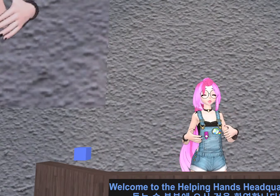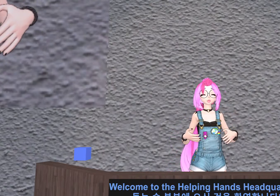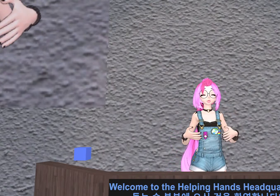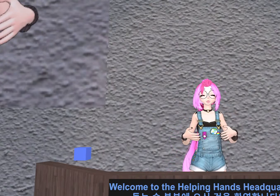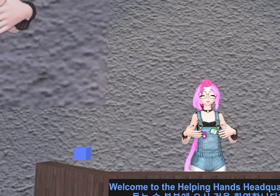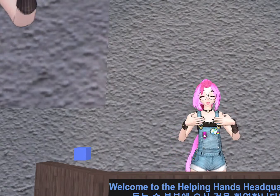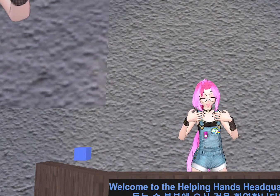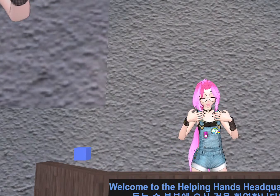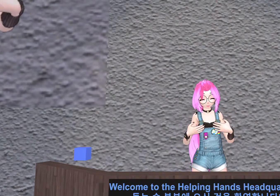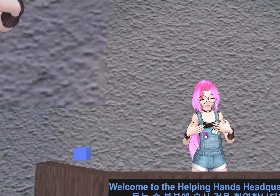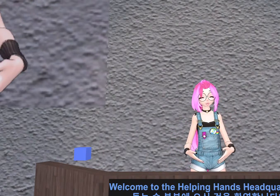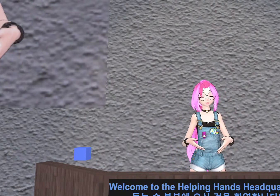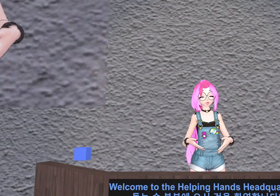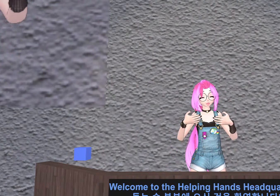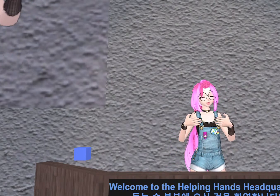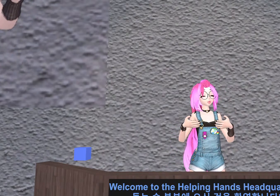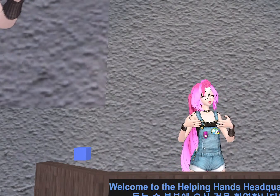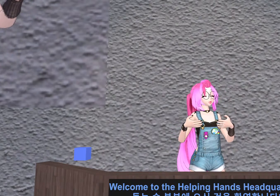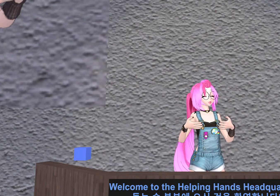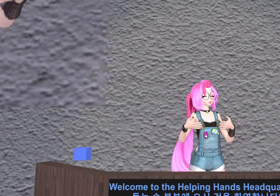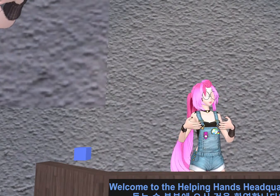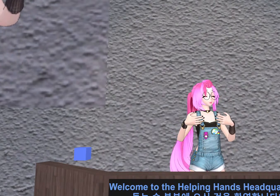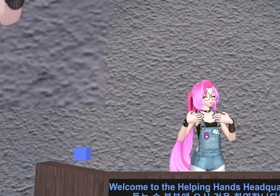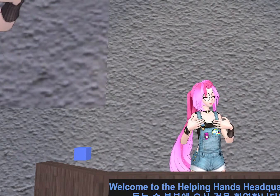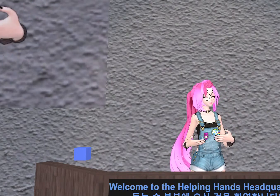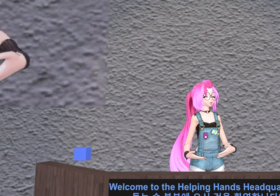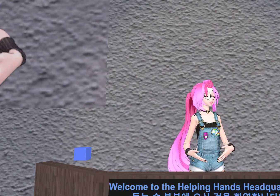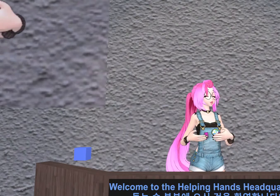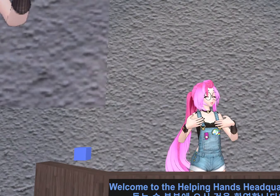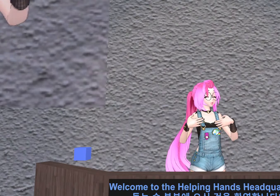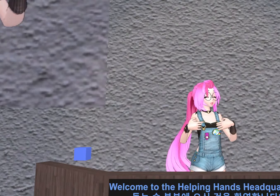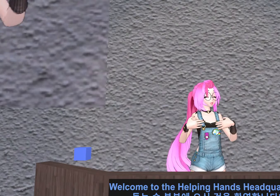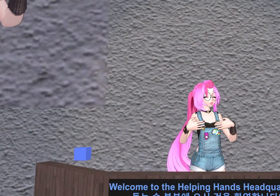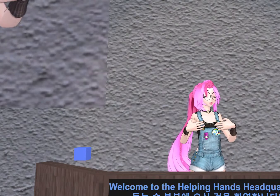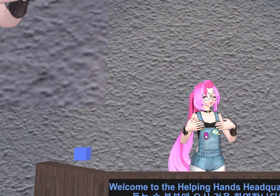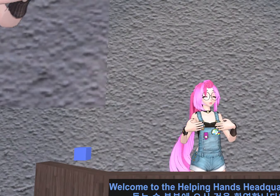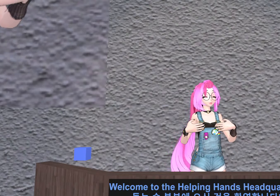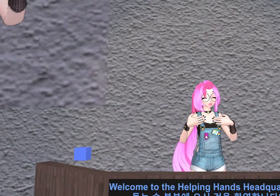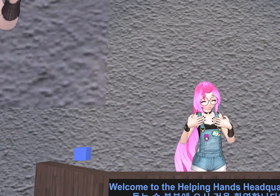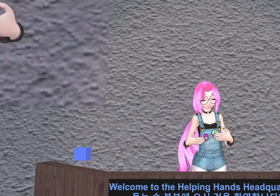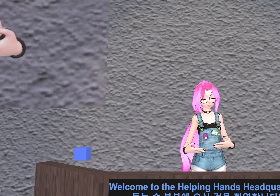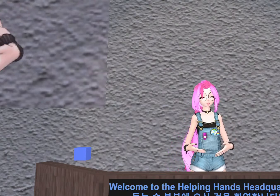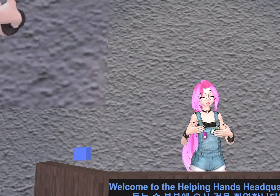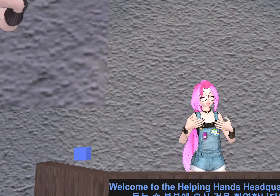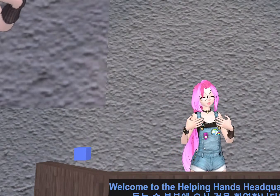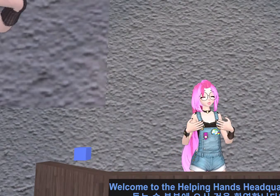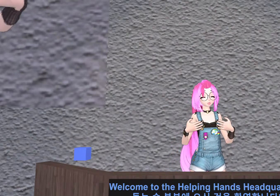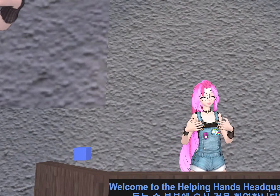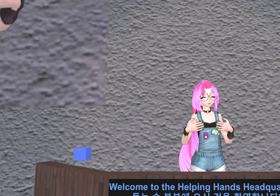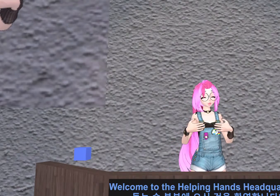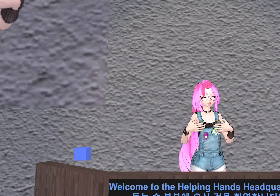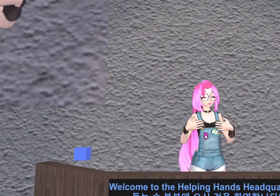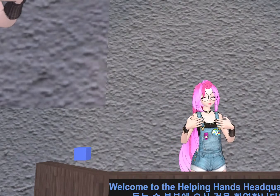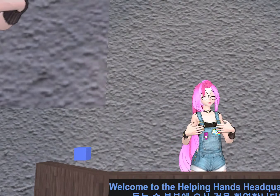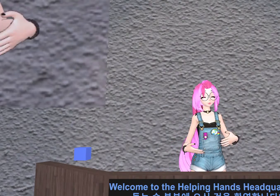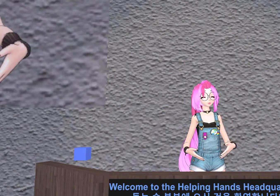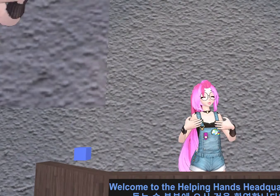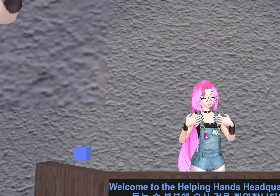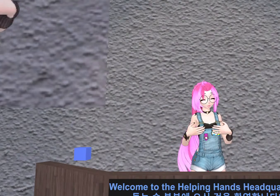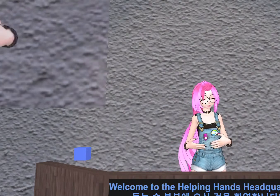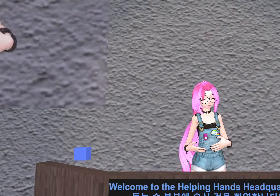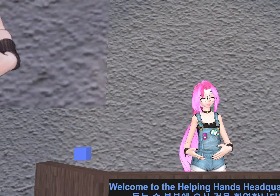This sign means like embodying me, encapsulating me, who I am.